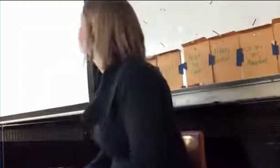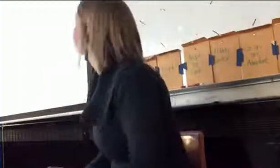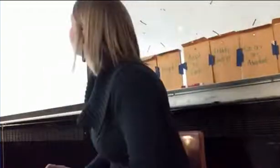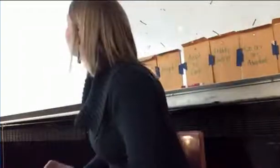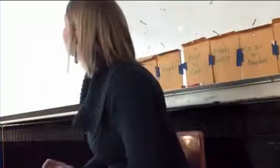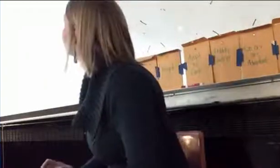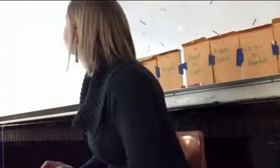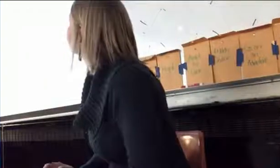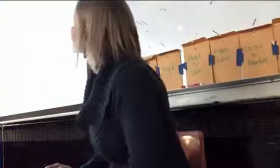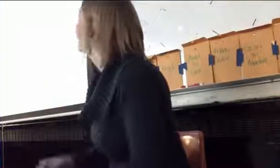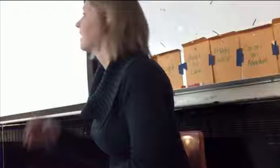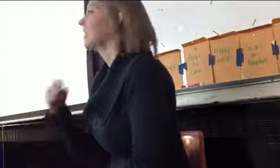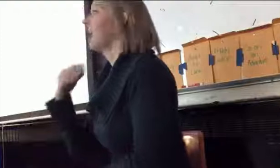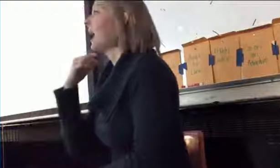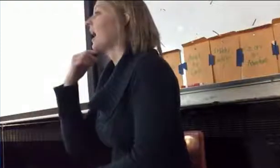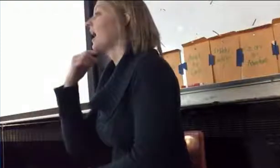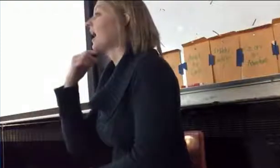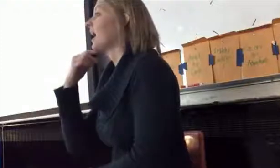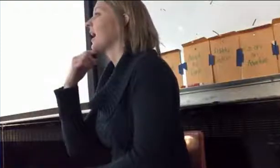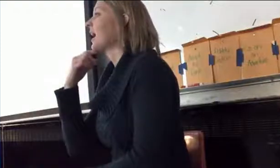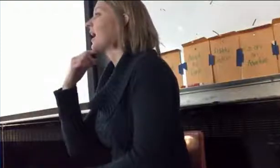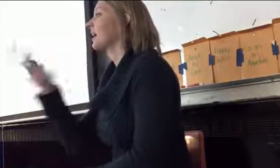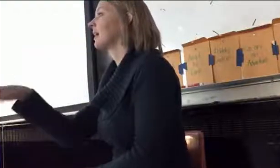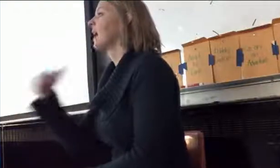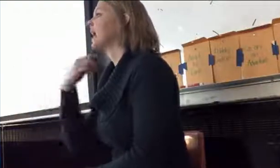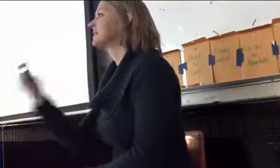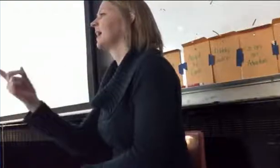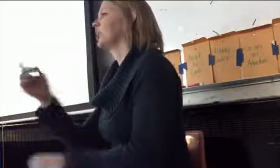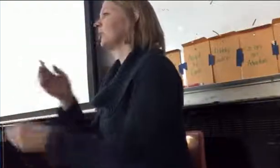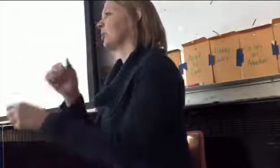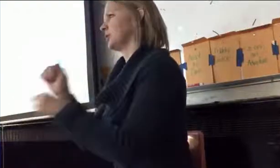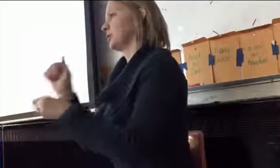And I'll go ahead and give you the profession on this one. They're making steel.